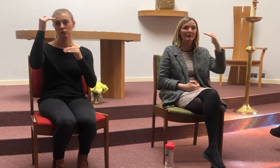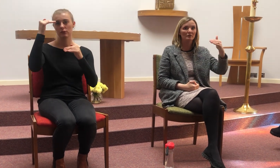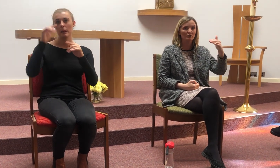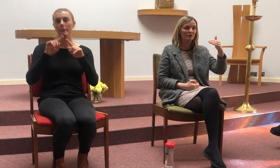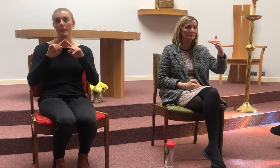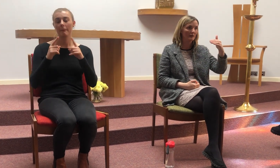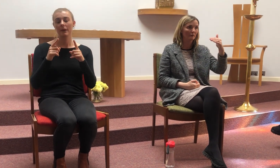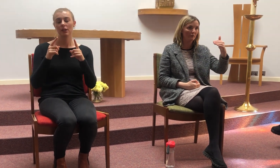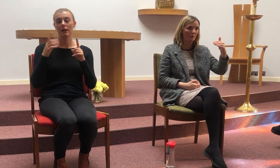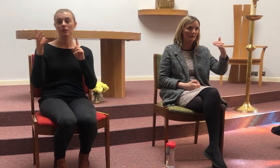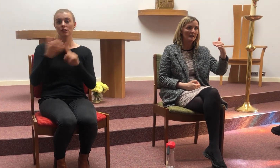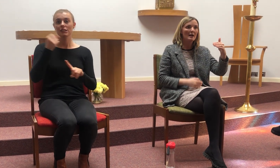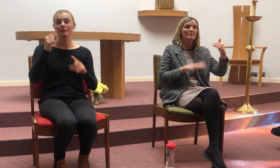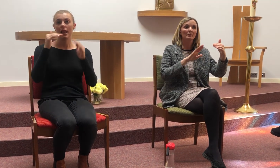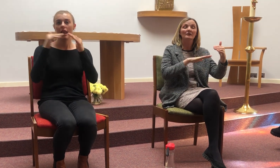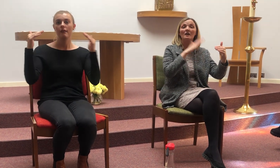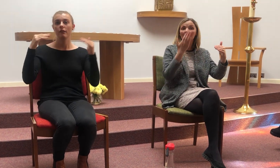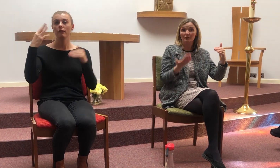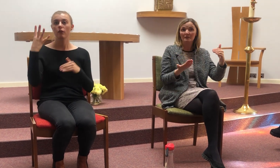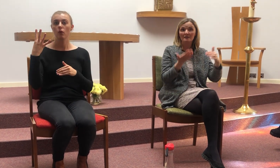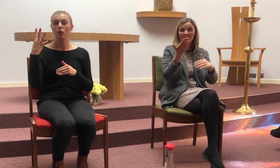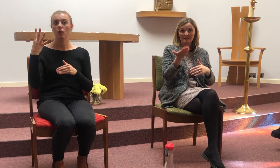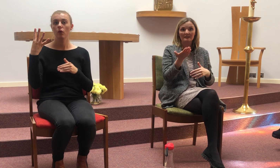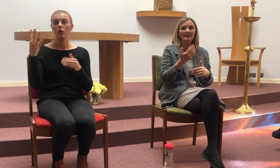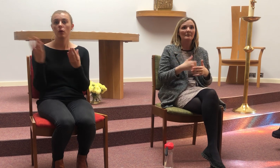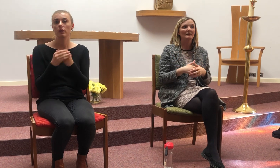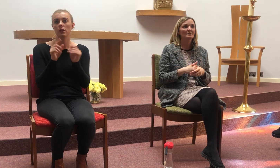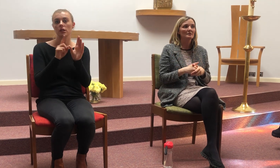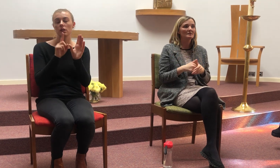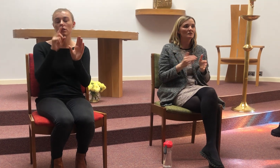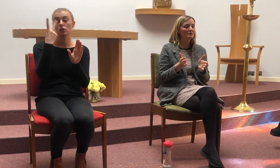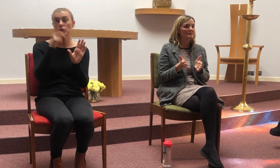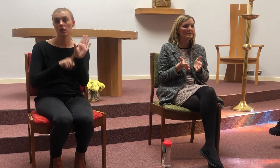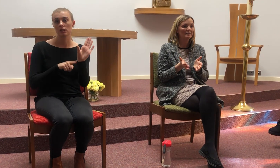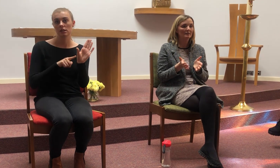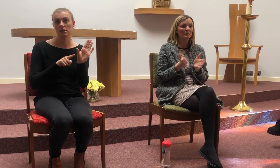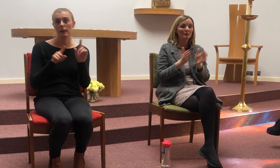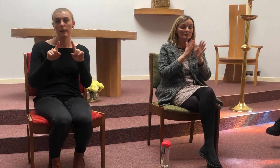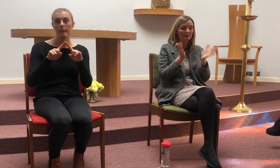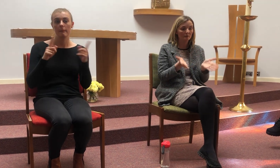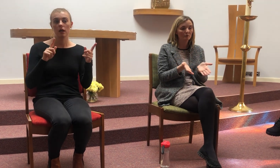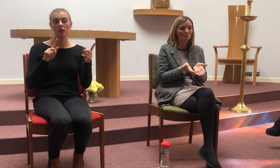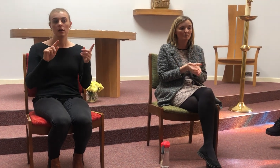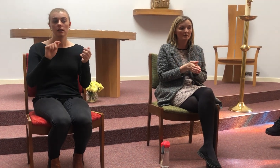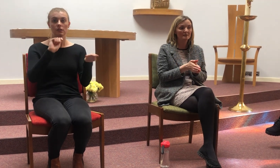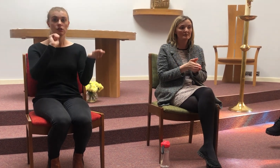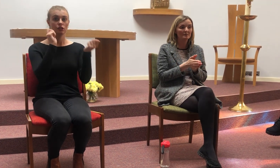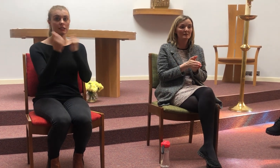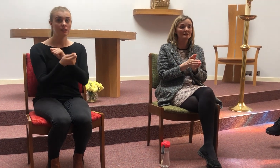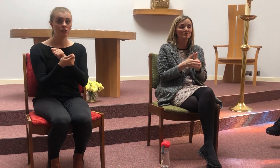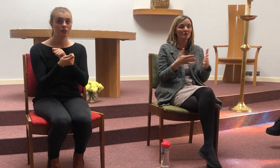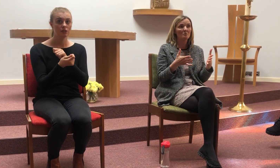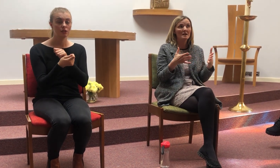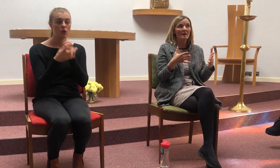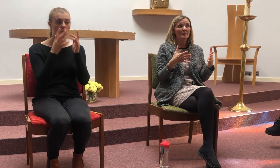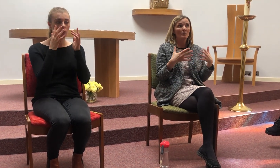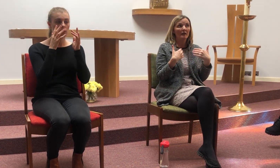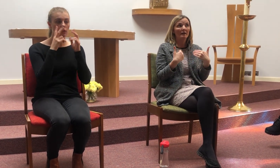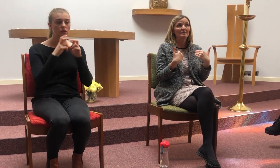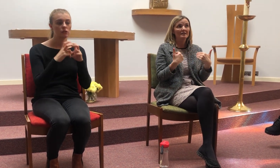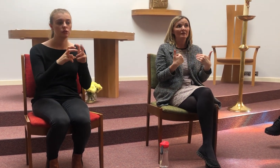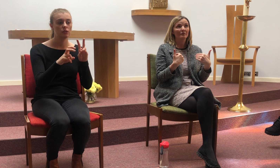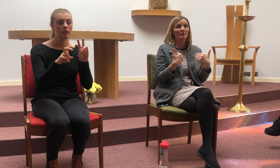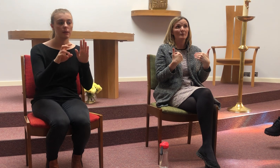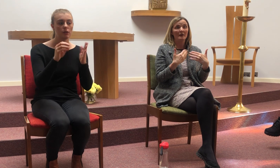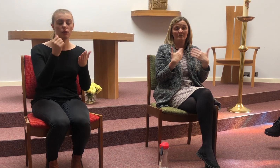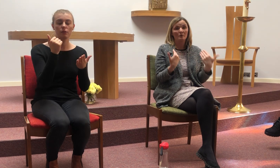years you have to achieve level 4. But on the other side, that's what I was just going to say, that we looked at our recruitment processes and we said, you know, we